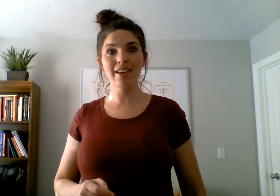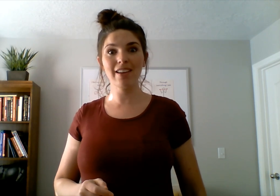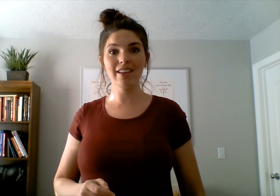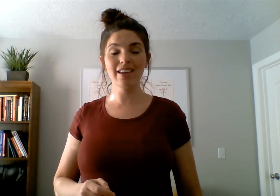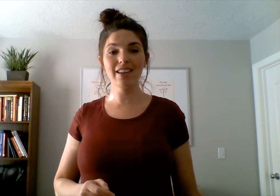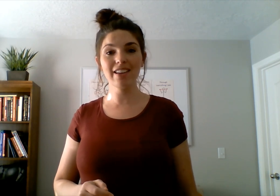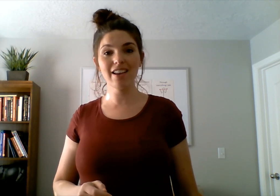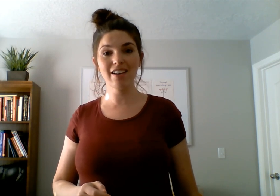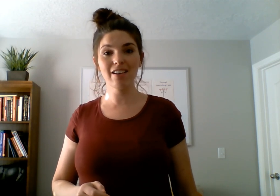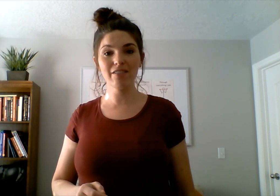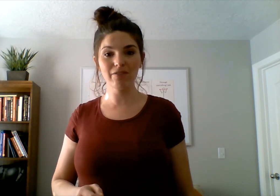enough.